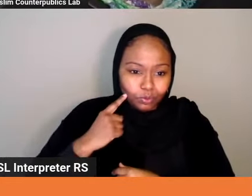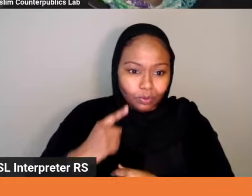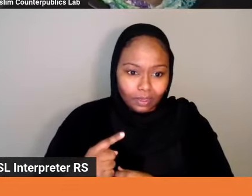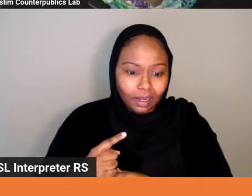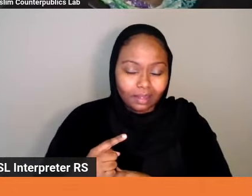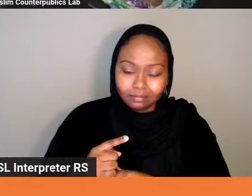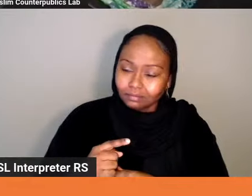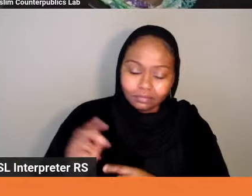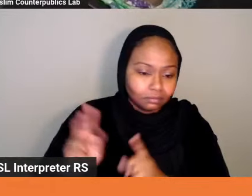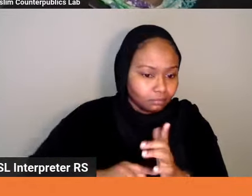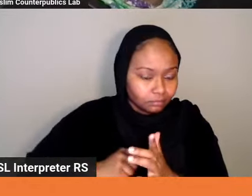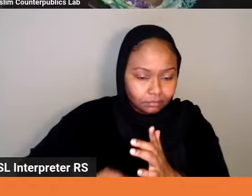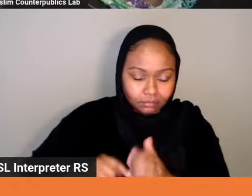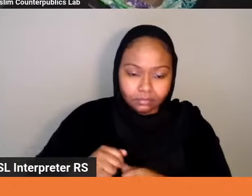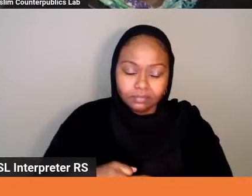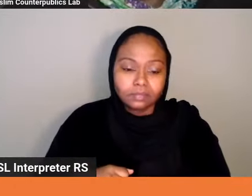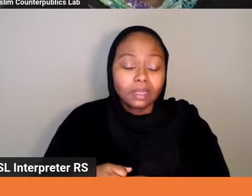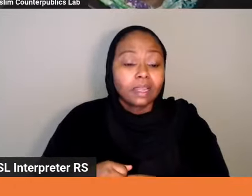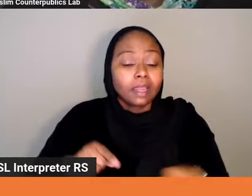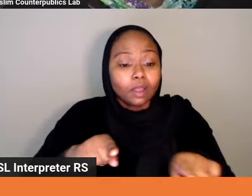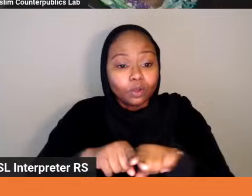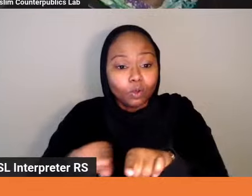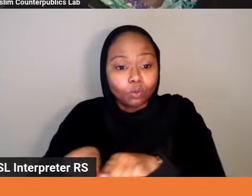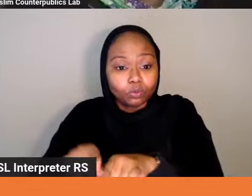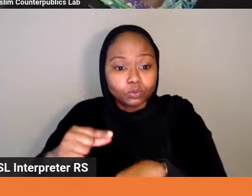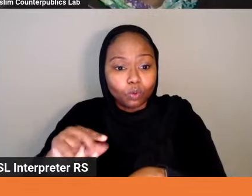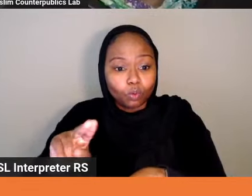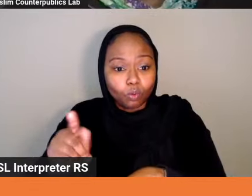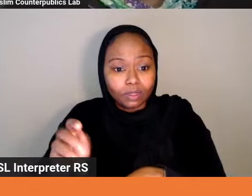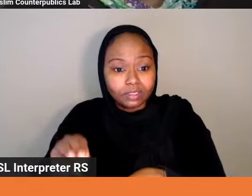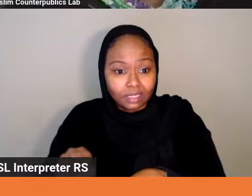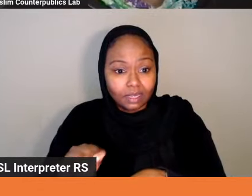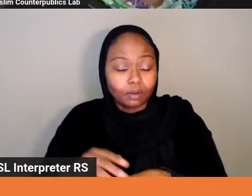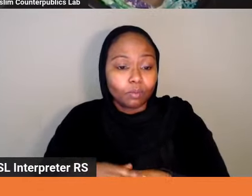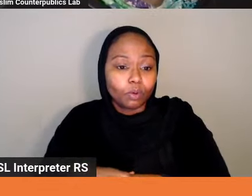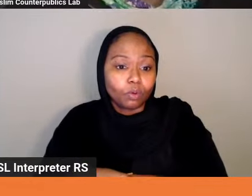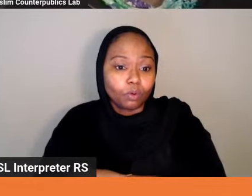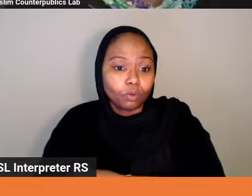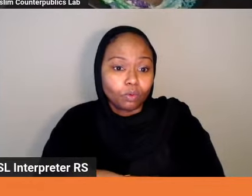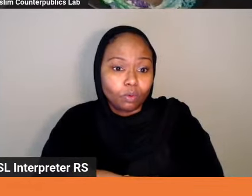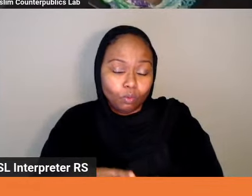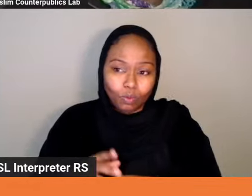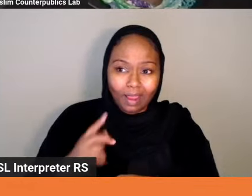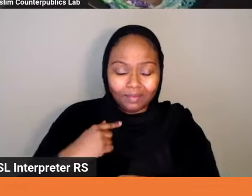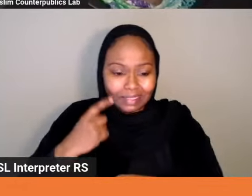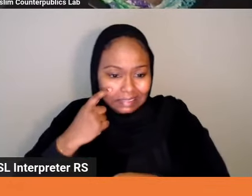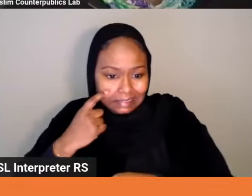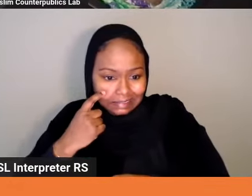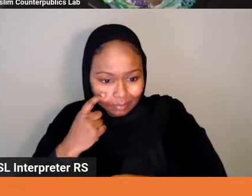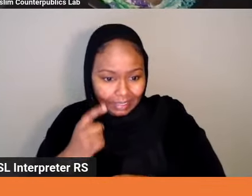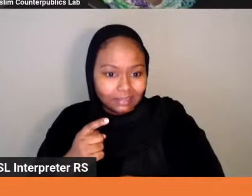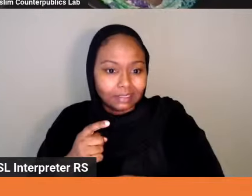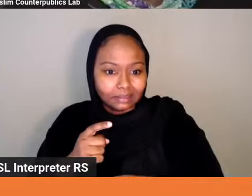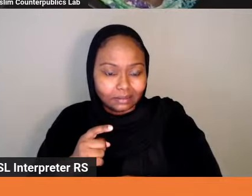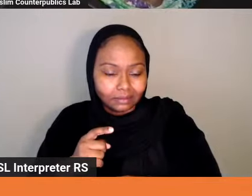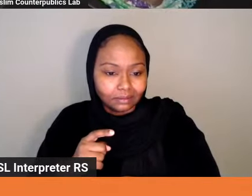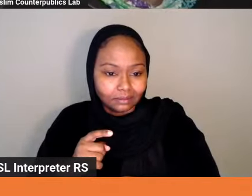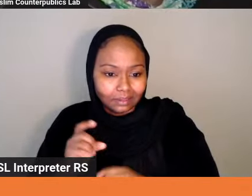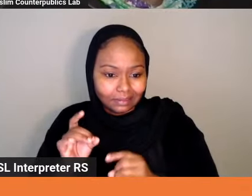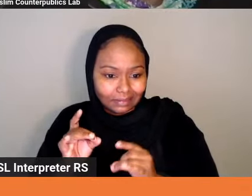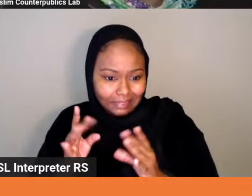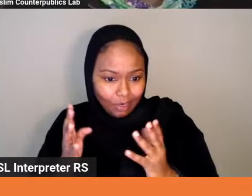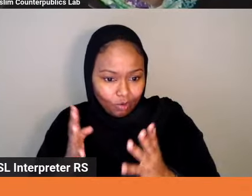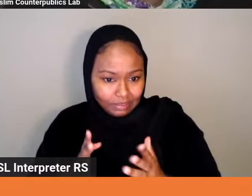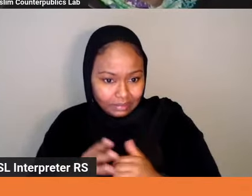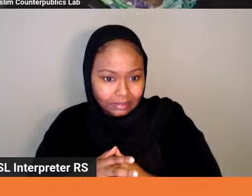Muslim men and boys detained at Guantanamo were rounded up on the basis of being, quote, suspected terrorists, images of Palestinian men crouching and